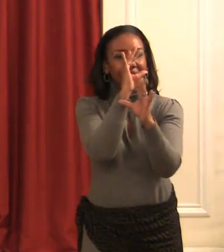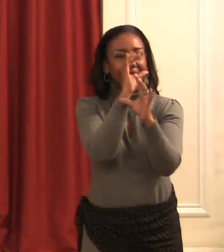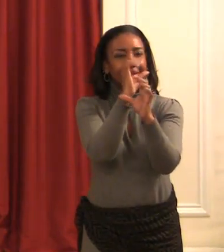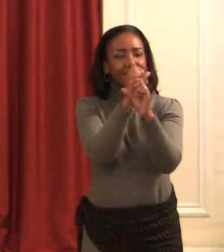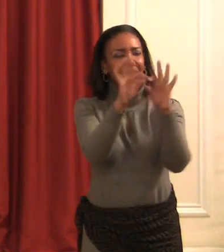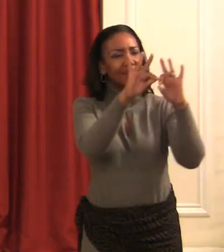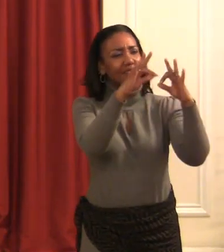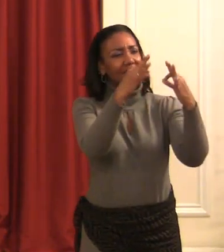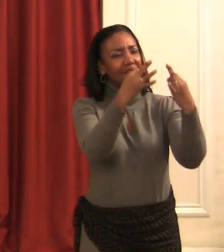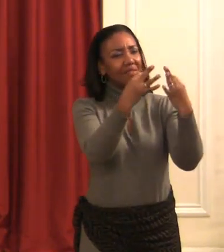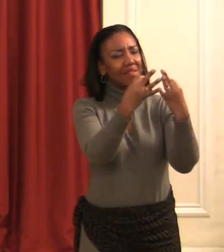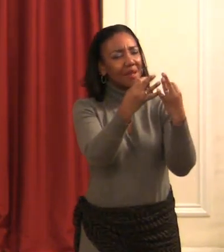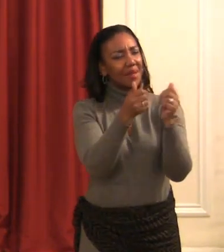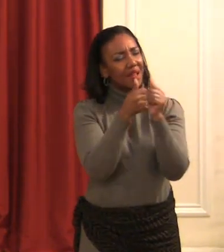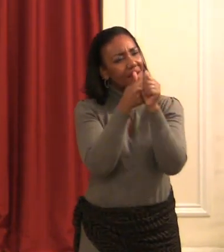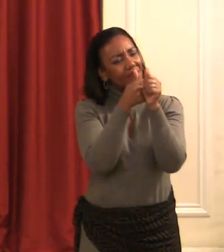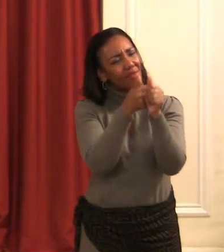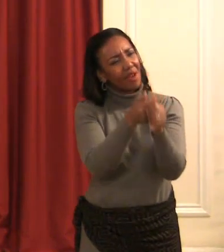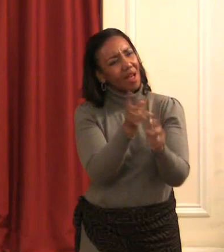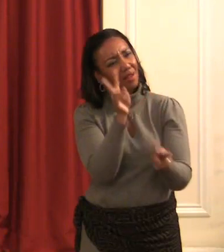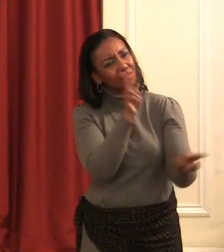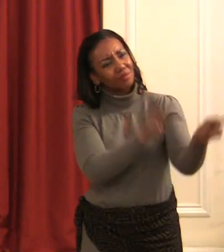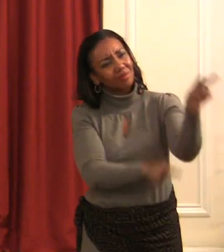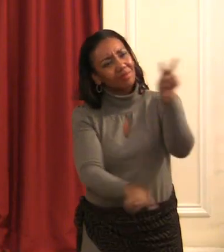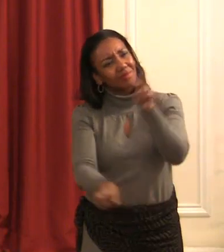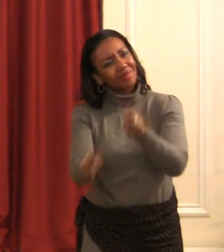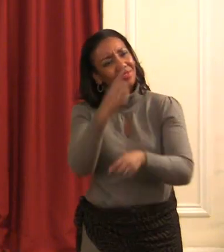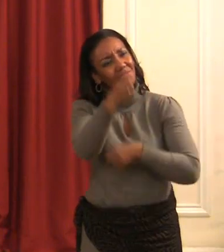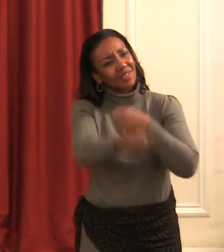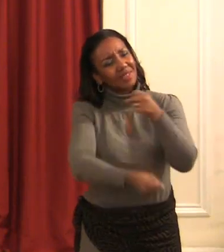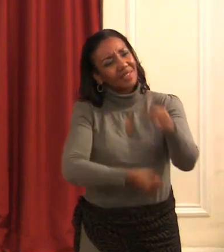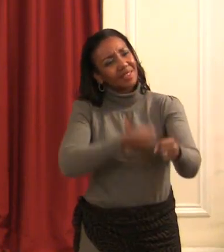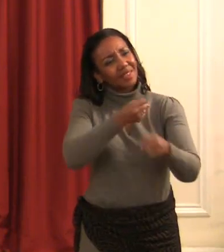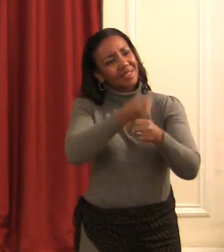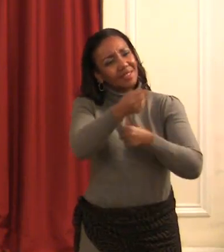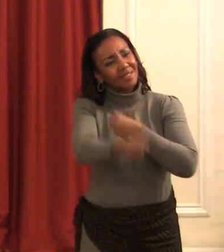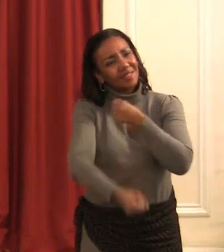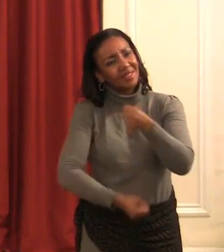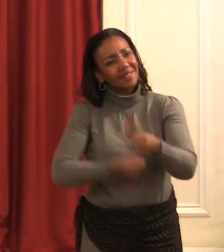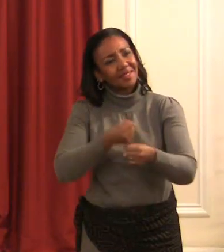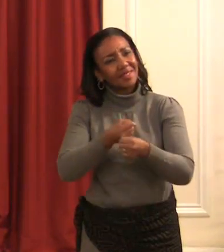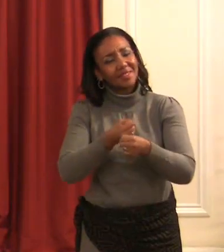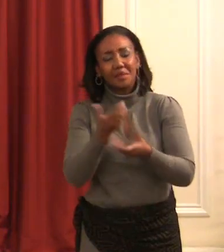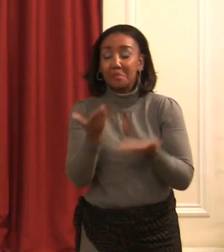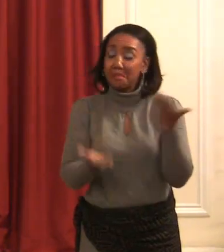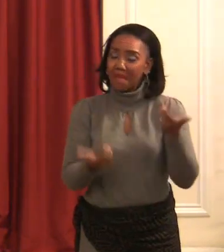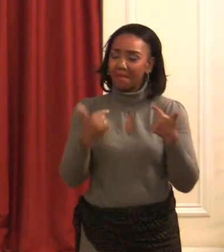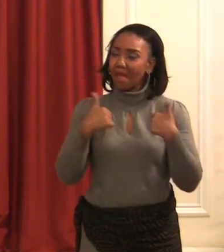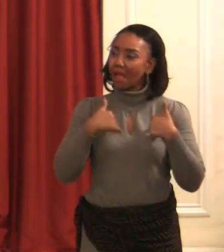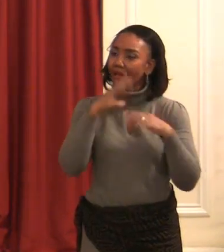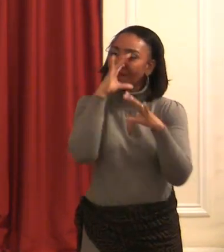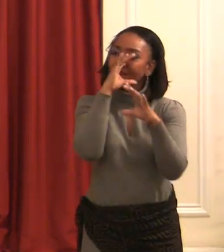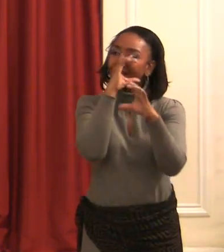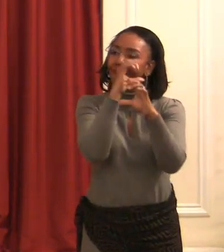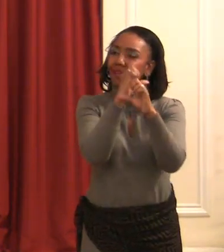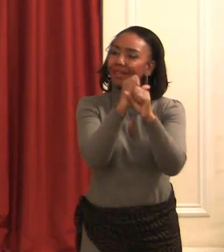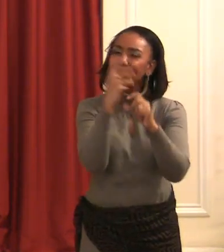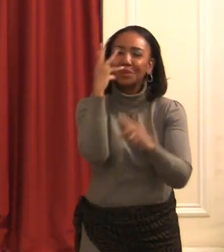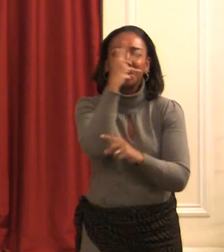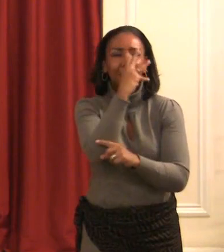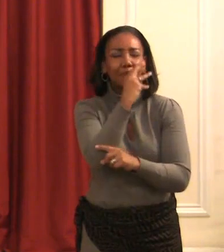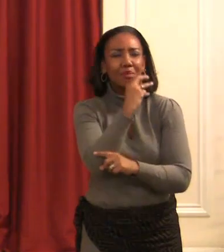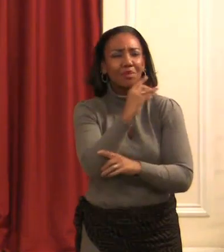with a family that I followed for decades. In hindsight, I believe that I was drawn to the